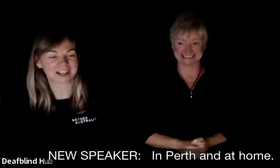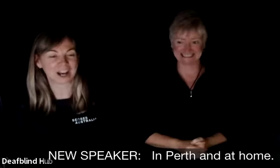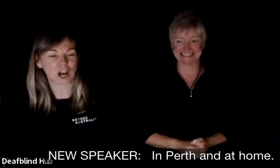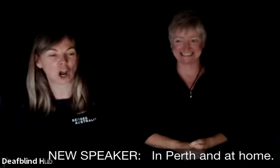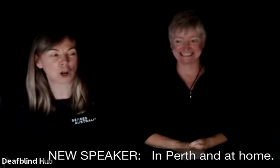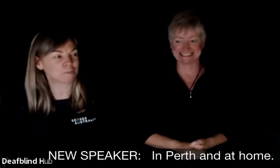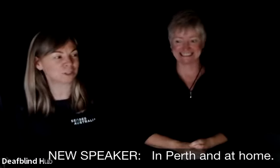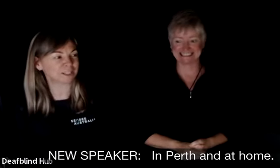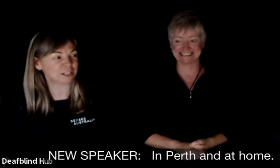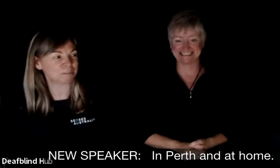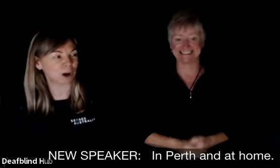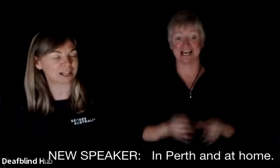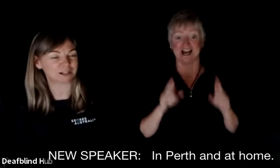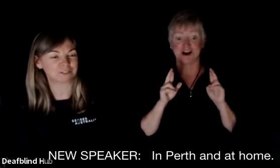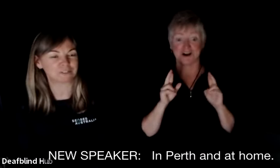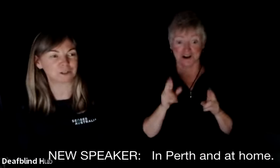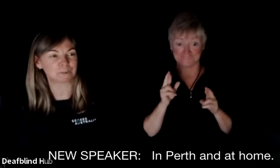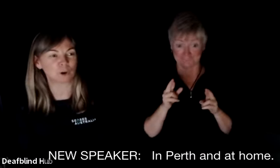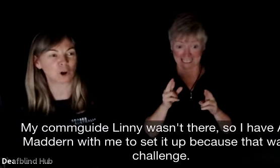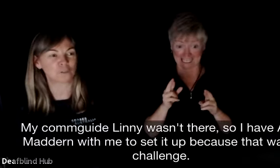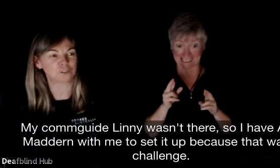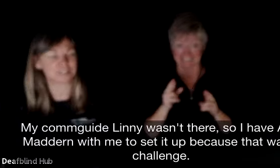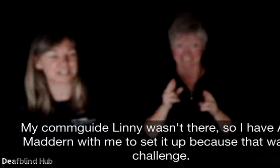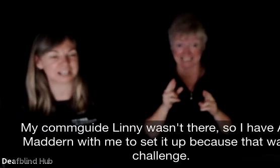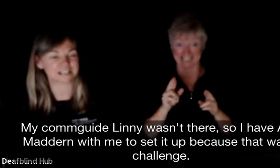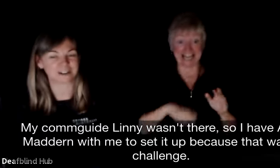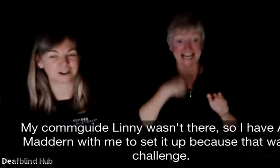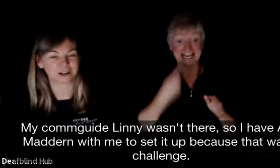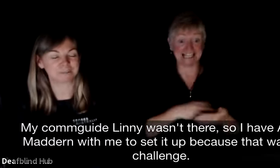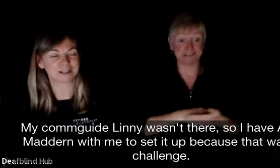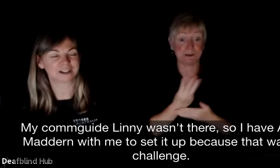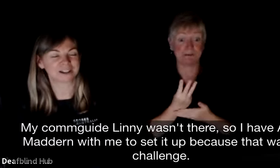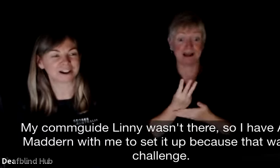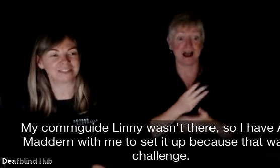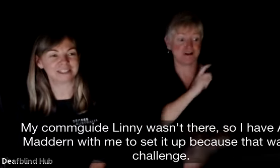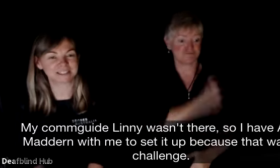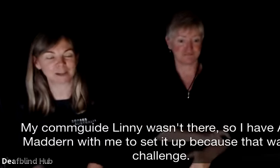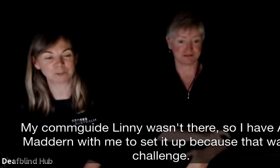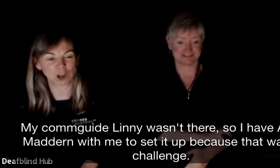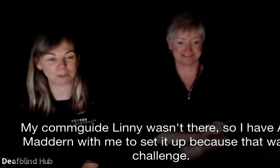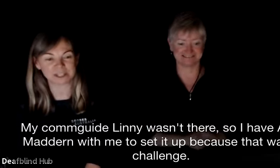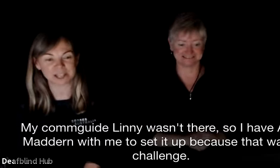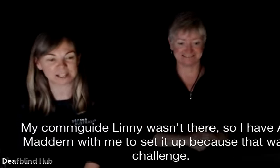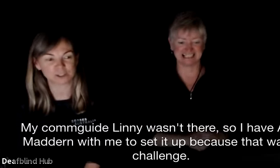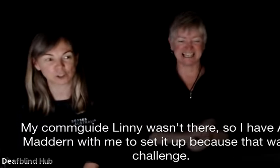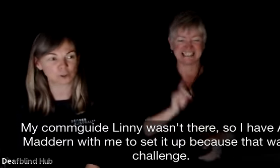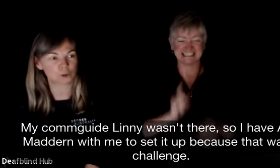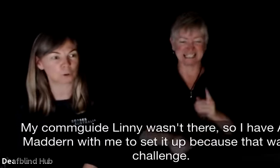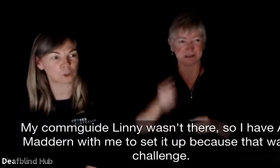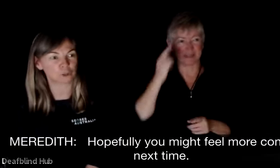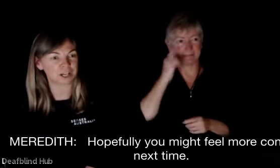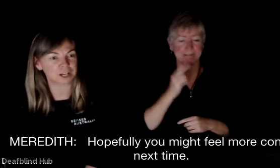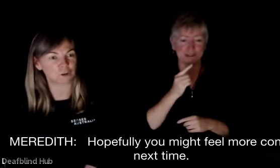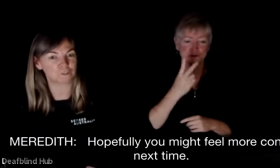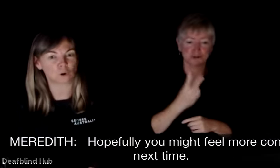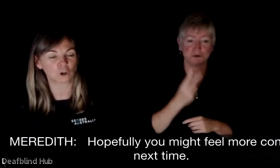Okay. Hopefully you might feel more confident next time. I think sometimes it takes 2